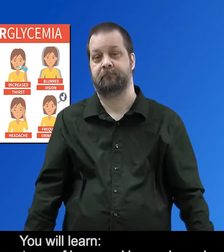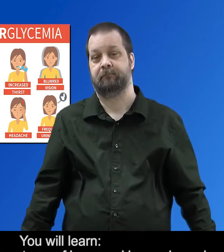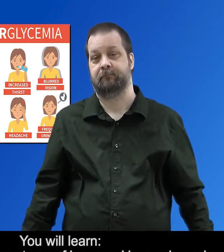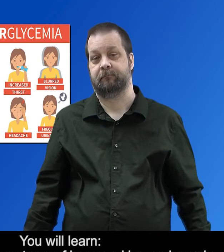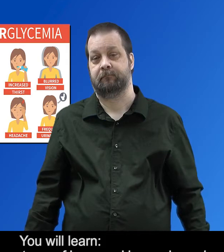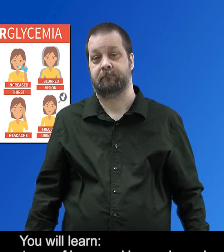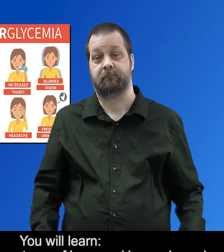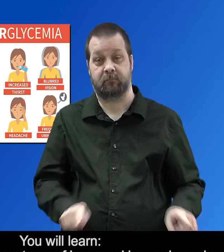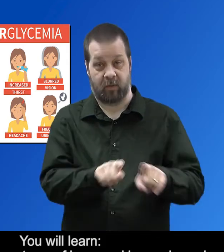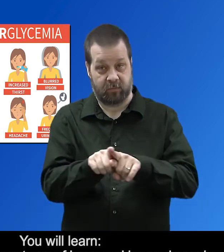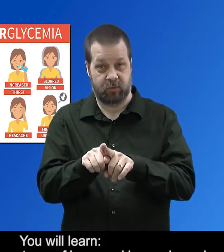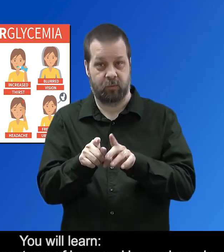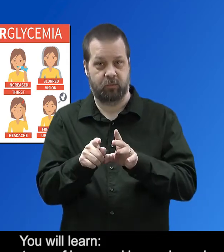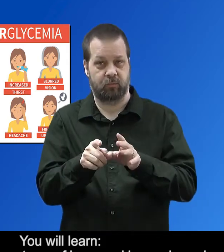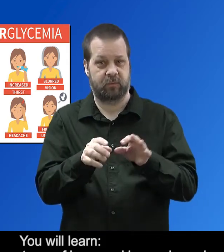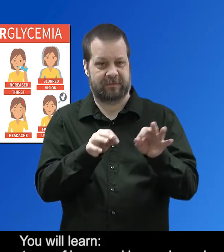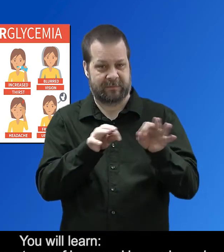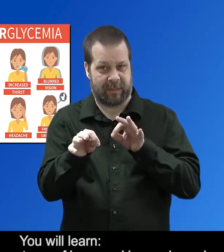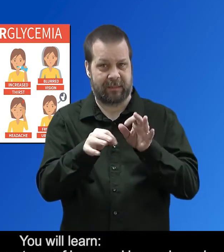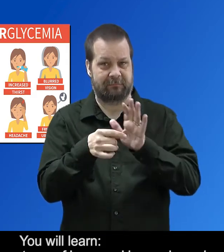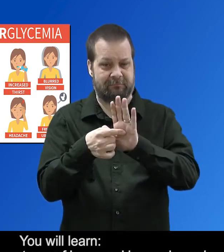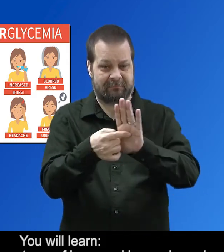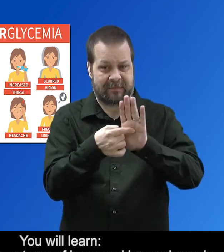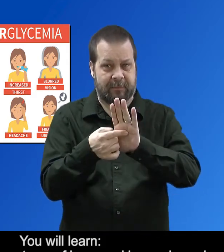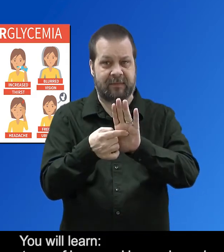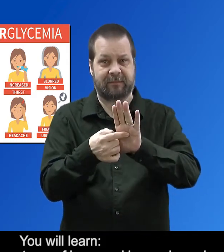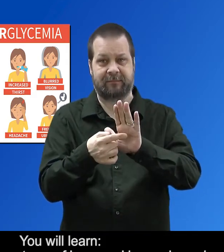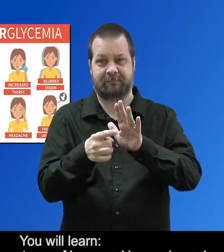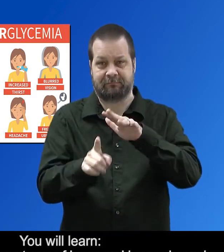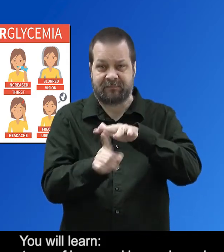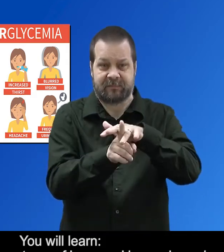the signs and symptoms of hypo and hyperglycemia,